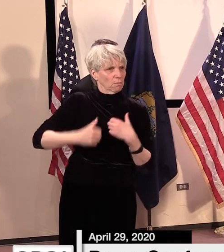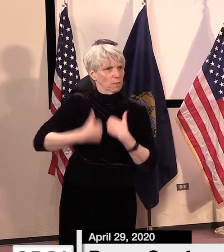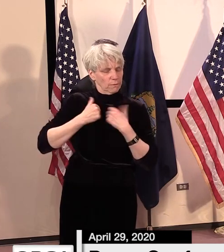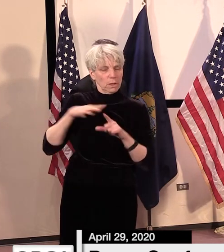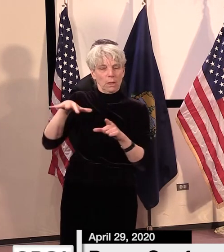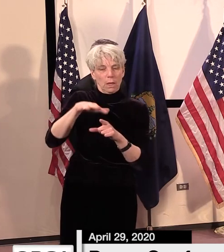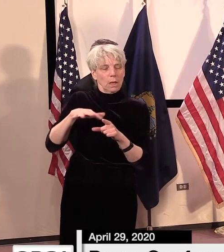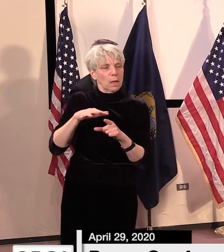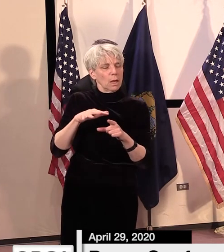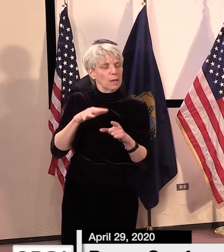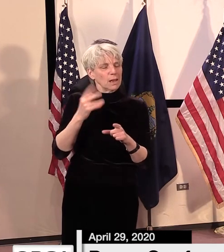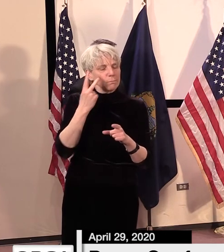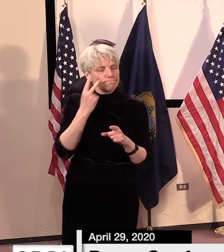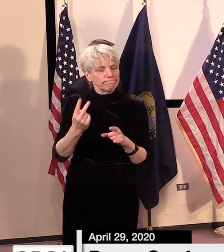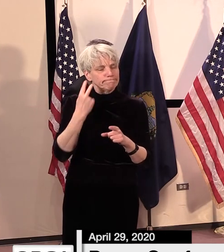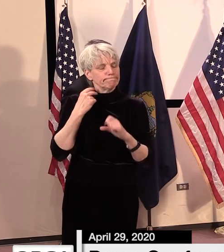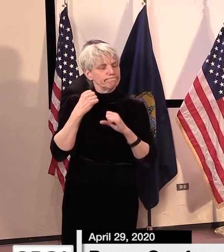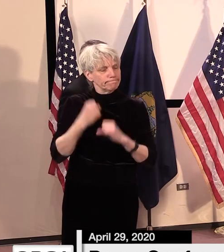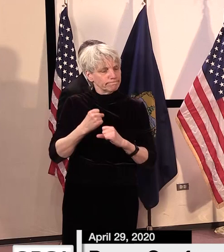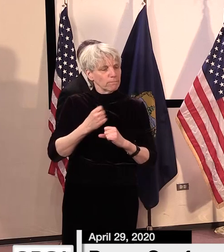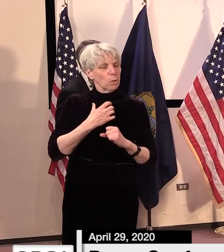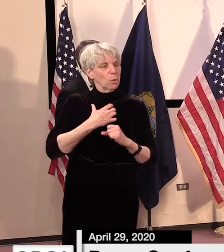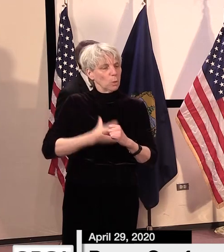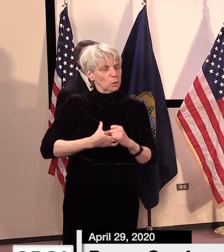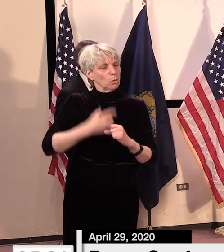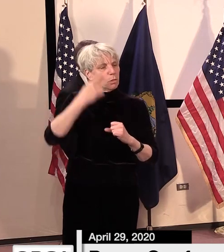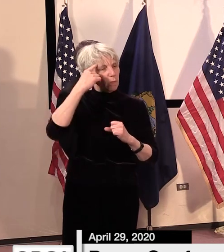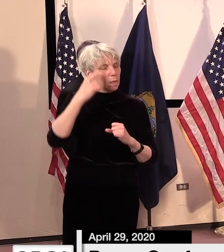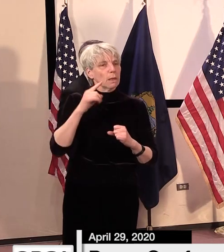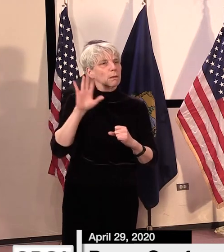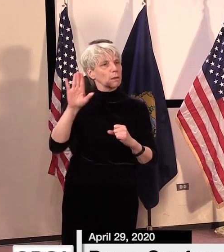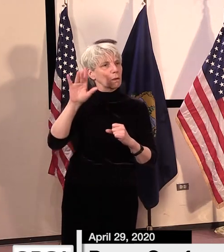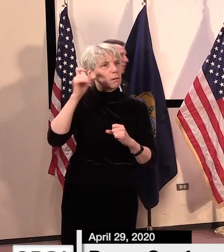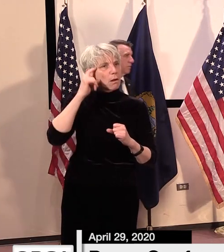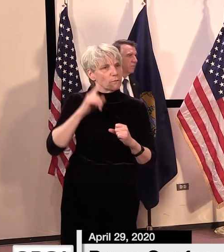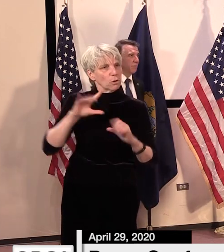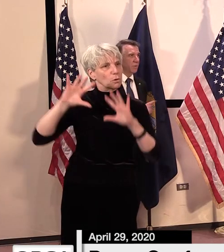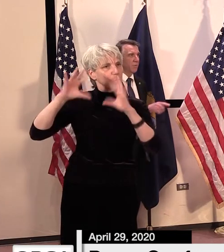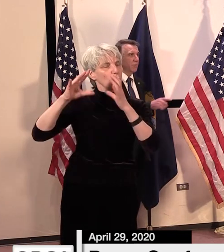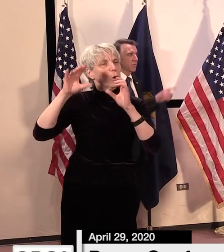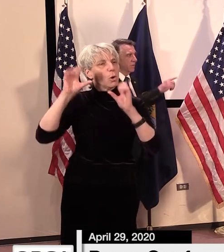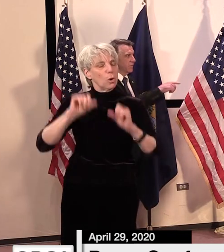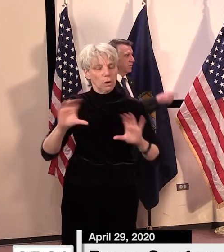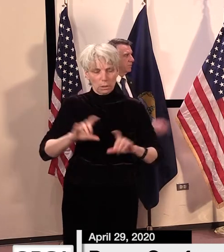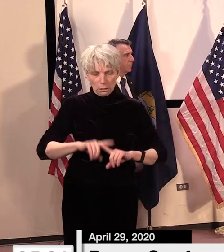more swiftly or done anything differently to prevent some of those deaths?